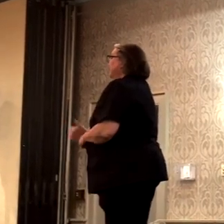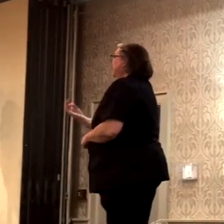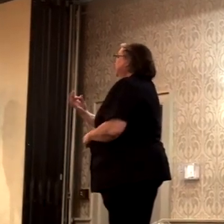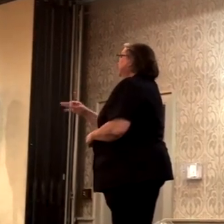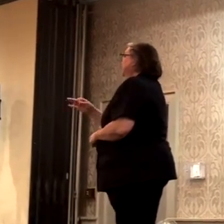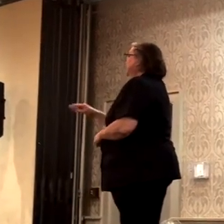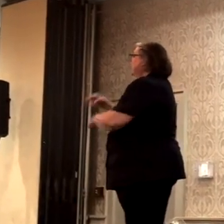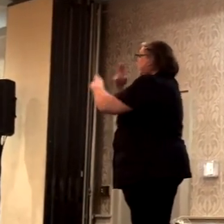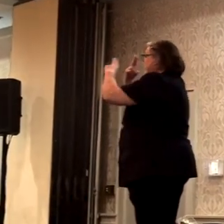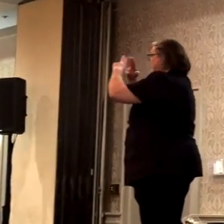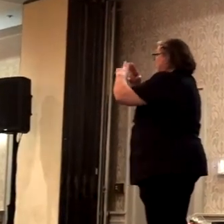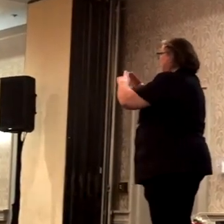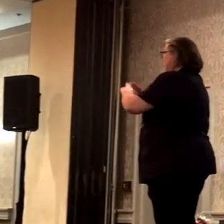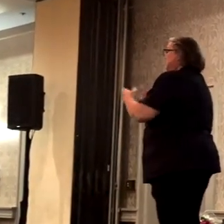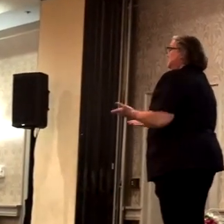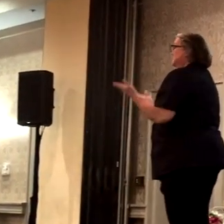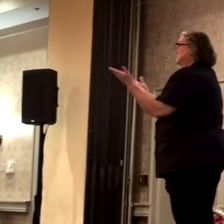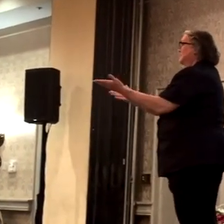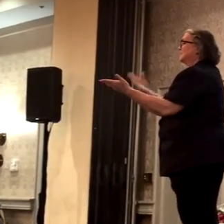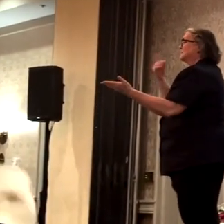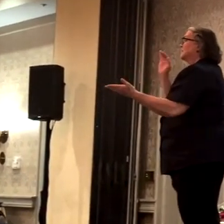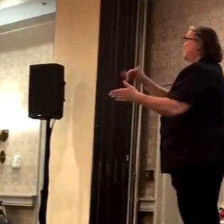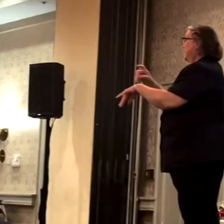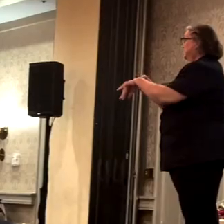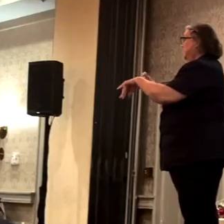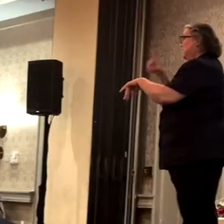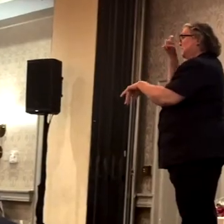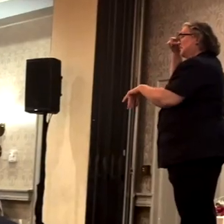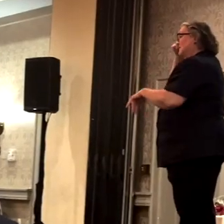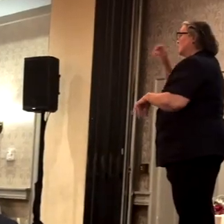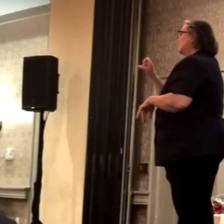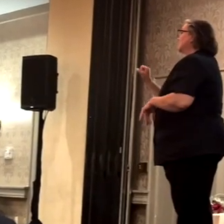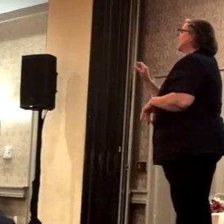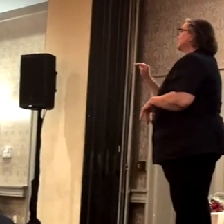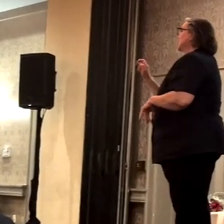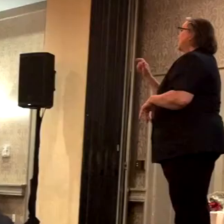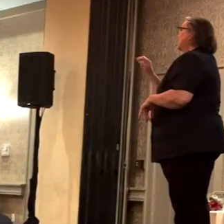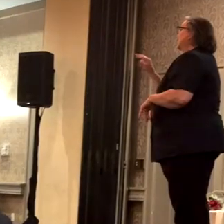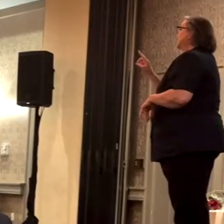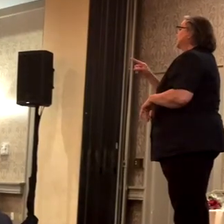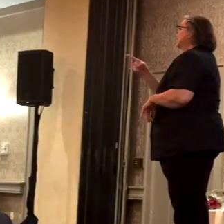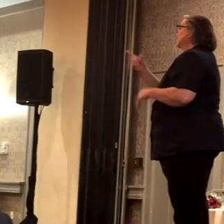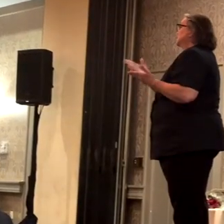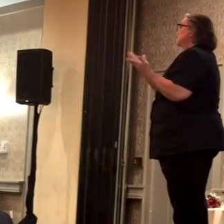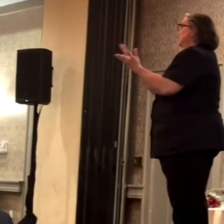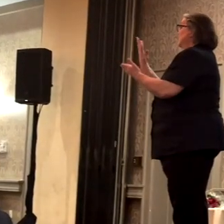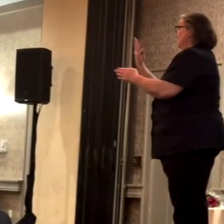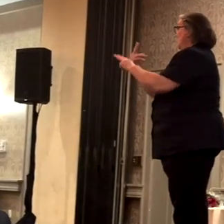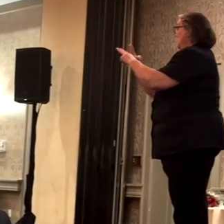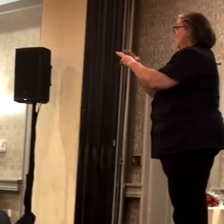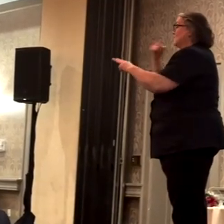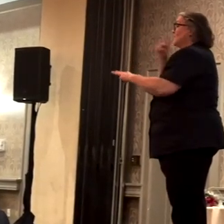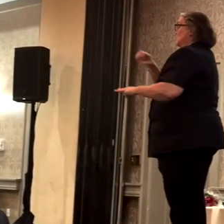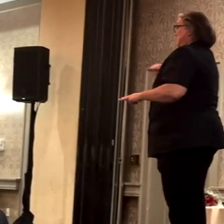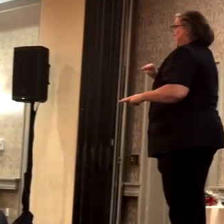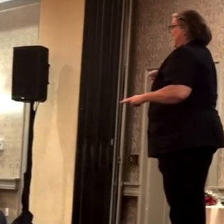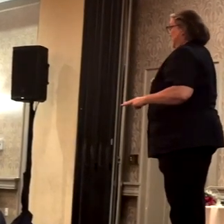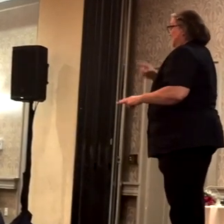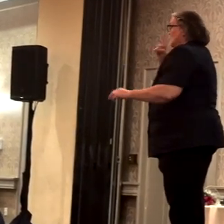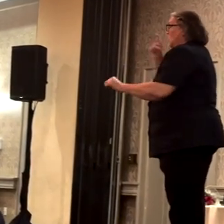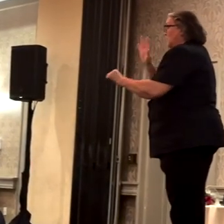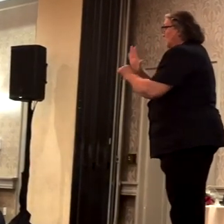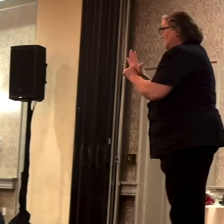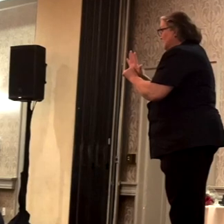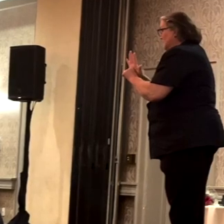19 names were submitted to then Governor Sondland. He submitted 4 names to the Senate for